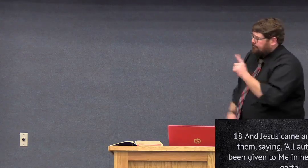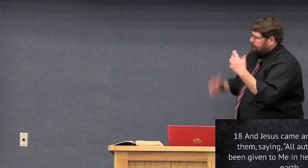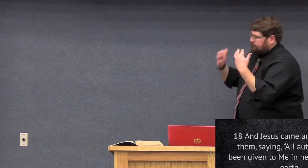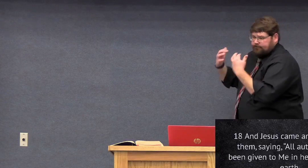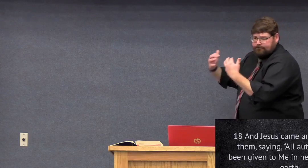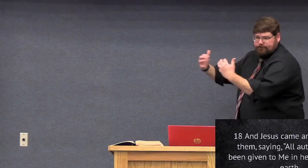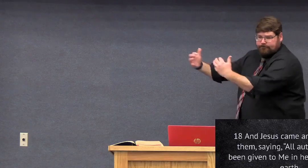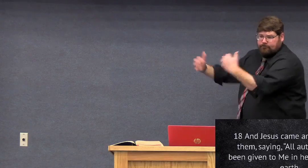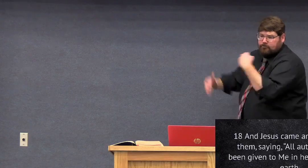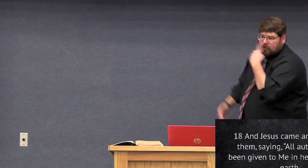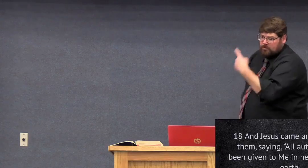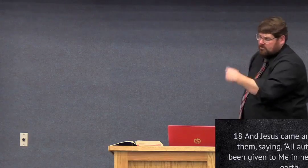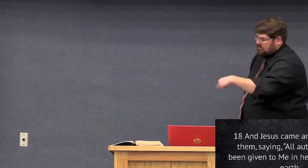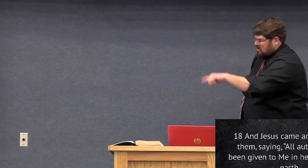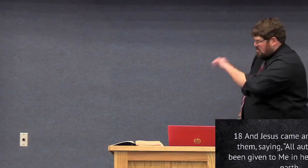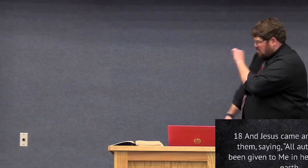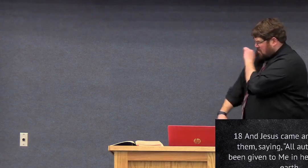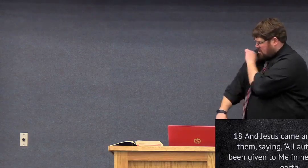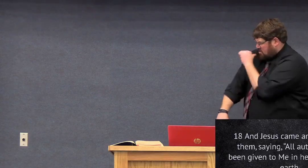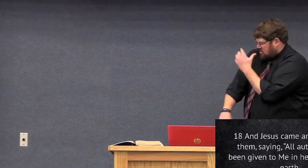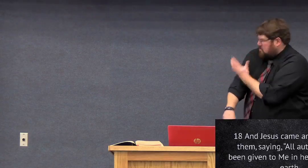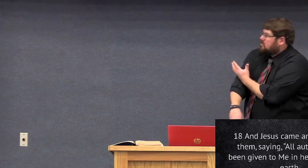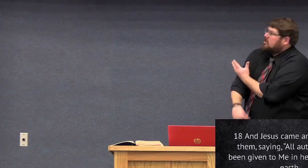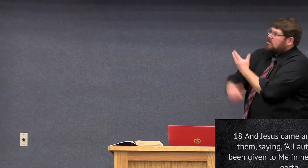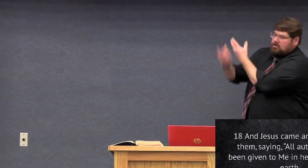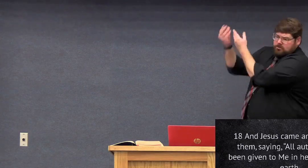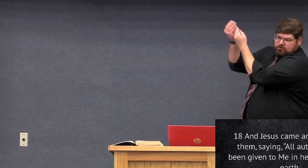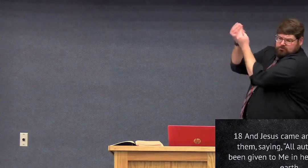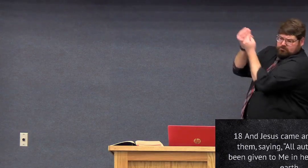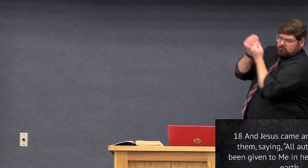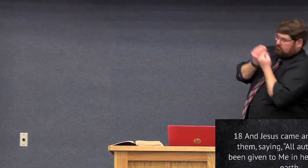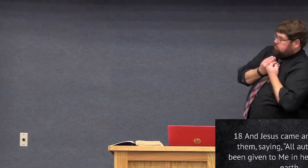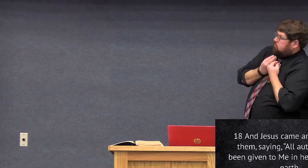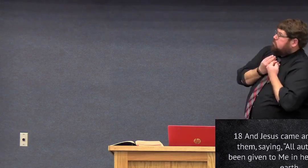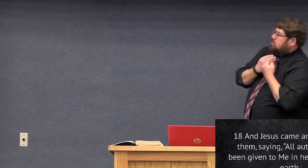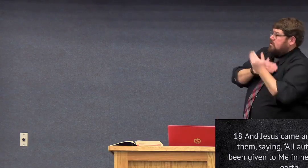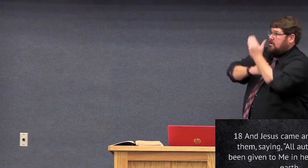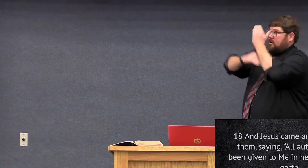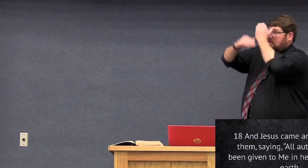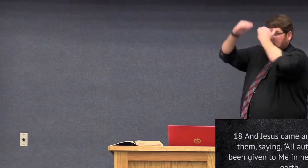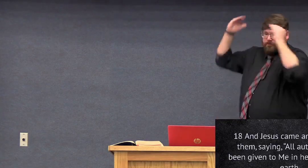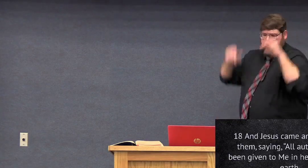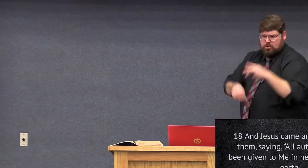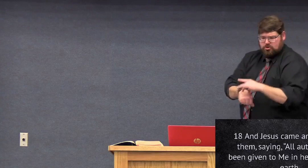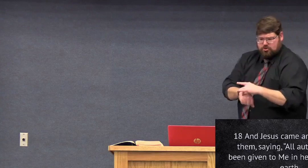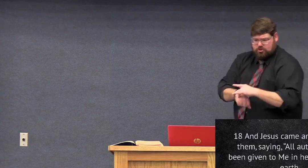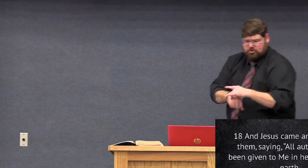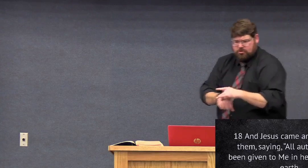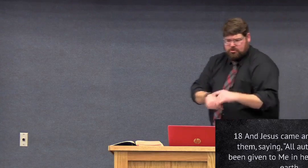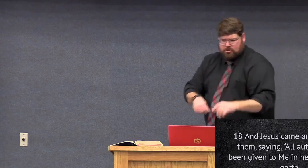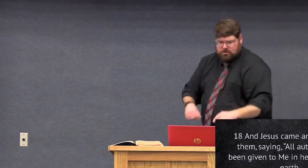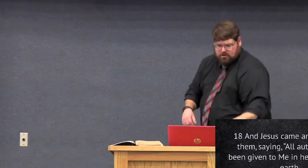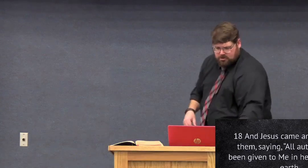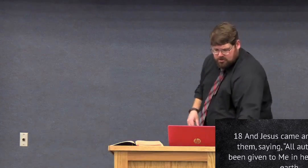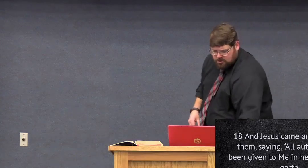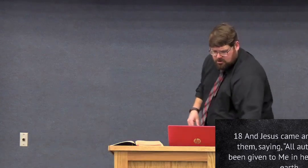came and He spoke to them, the disciples. He said, "All authority has been given to me in heaven and on